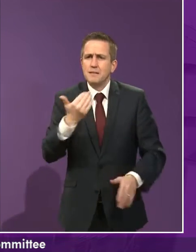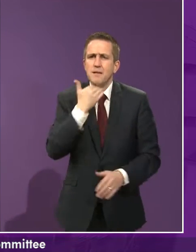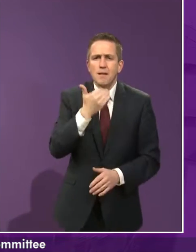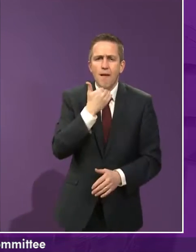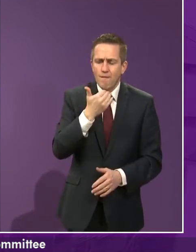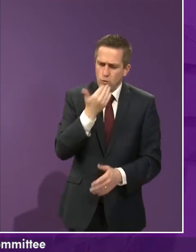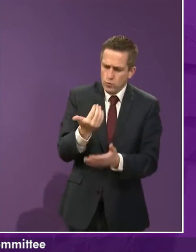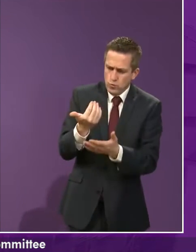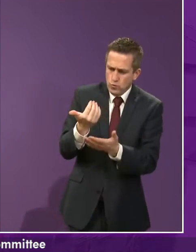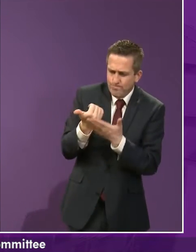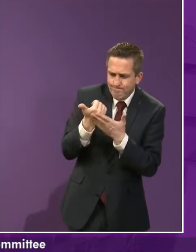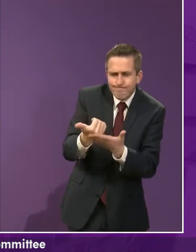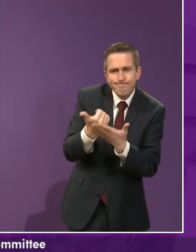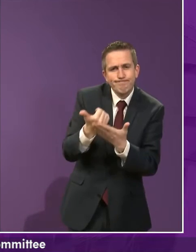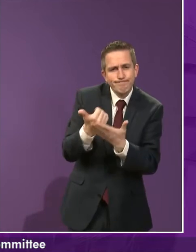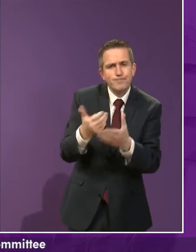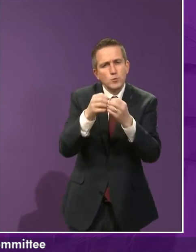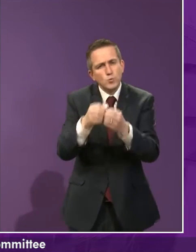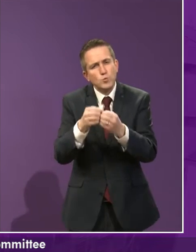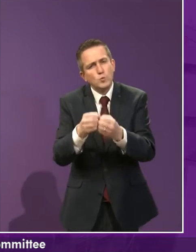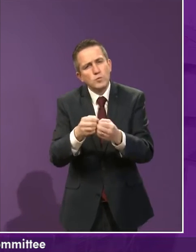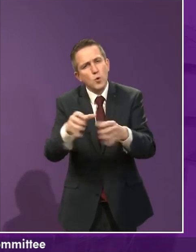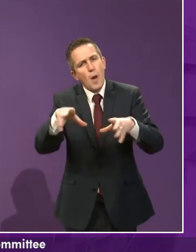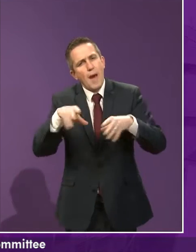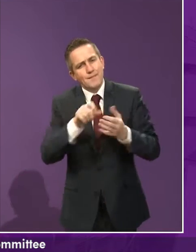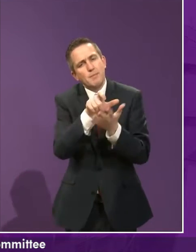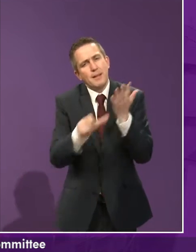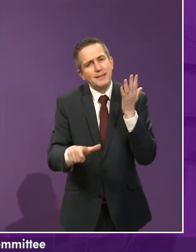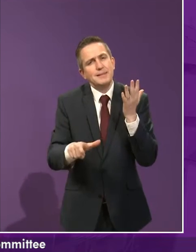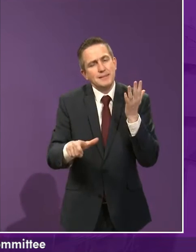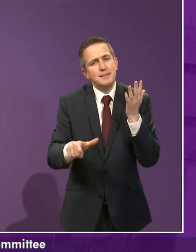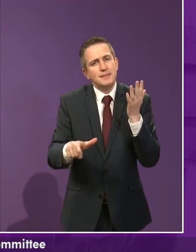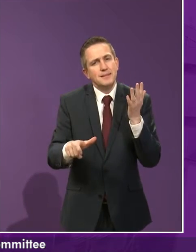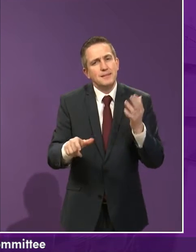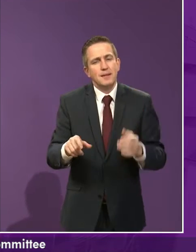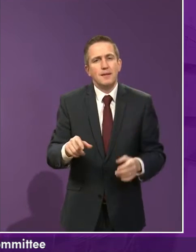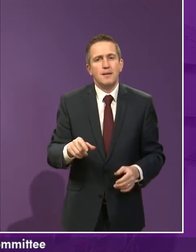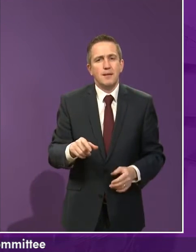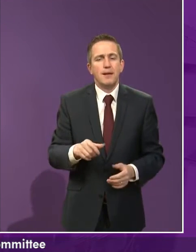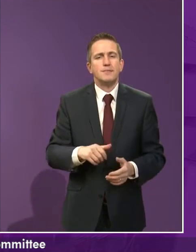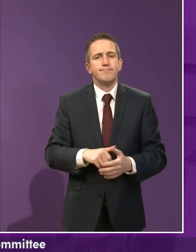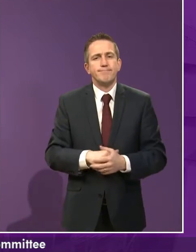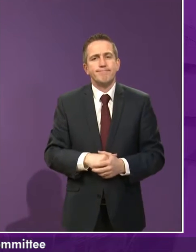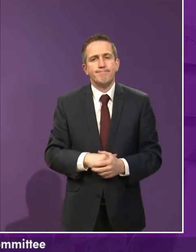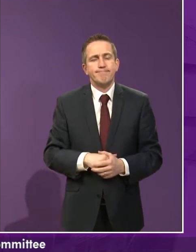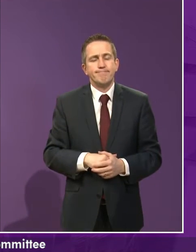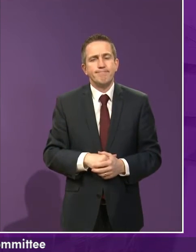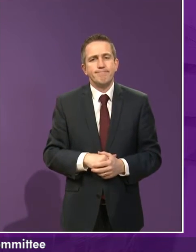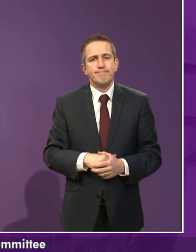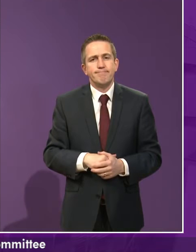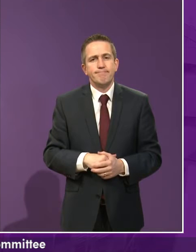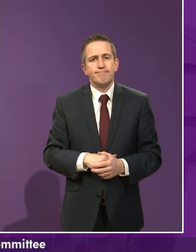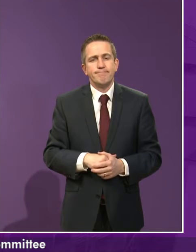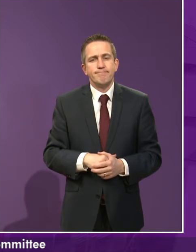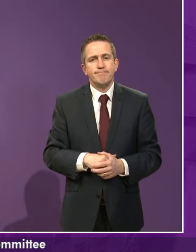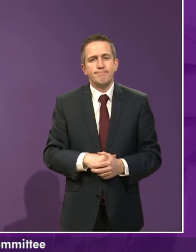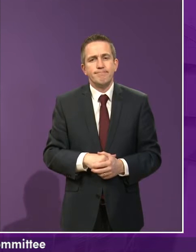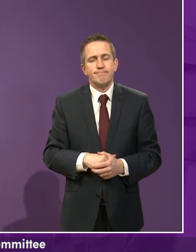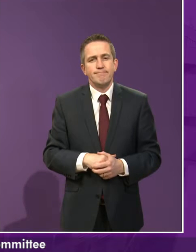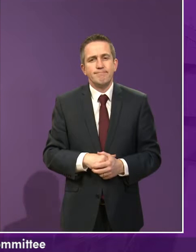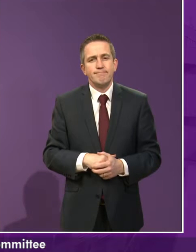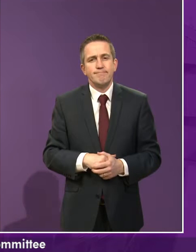these categories of disabilities when it's not perceived as straightforward a student case.